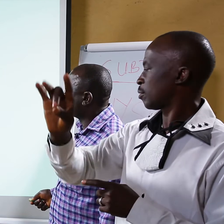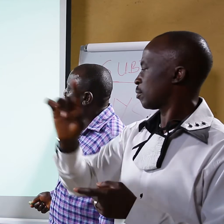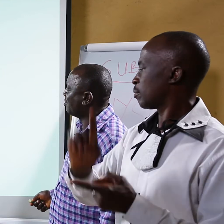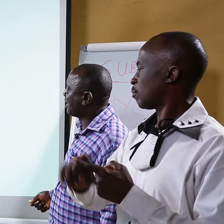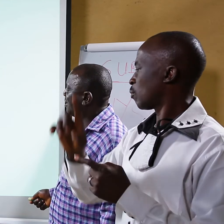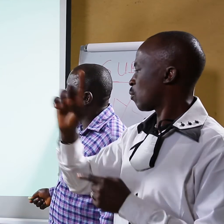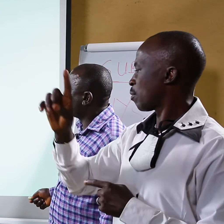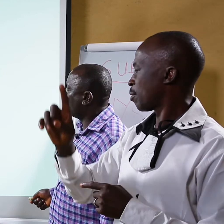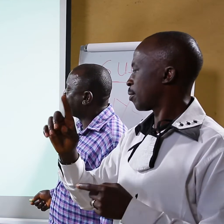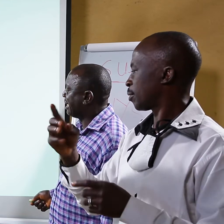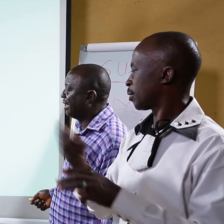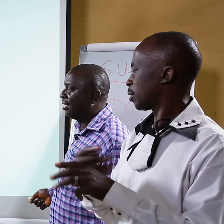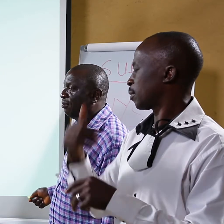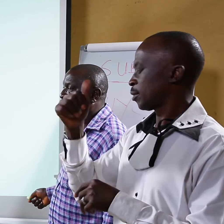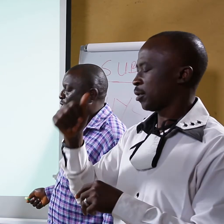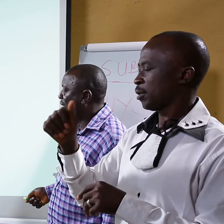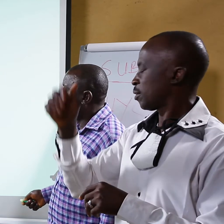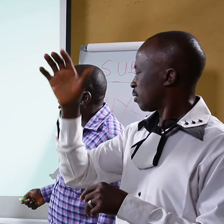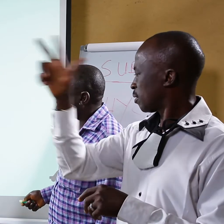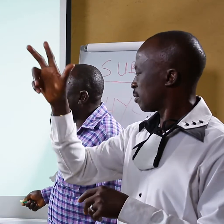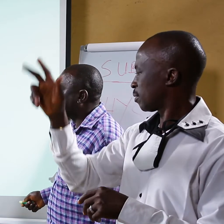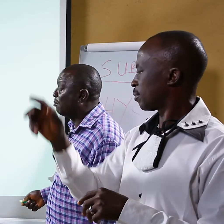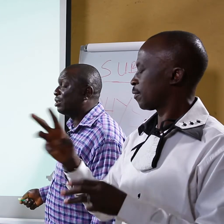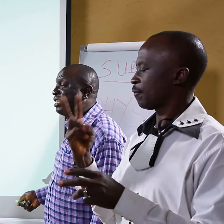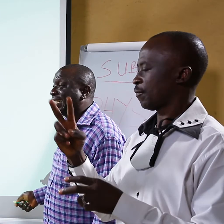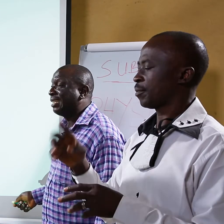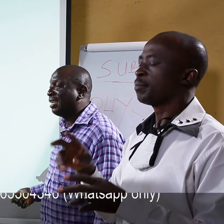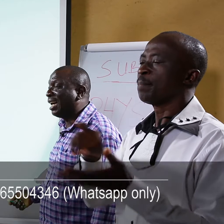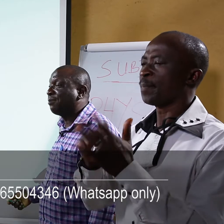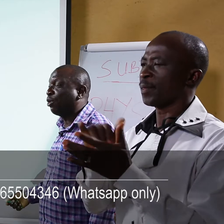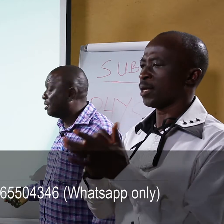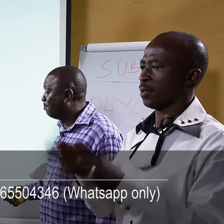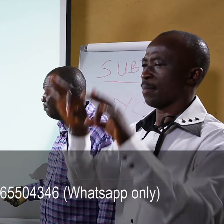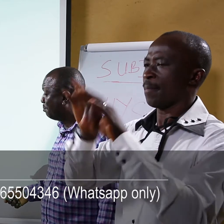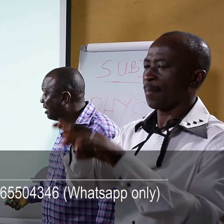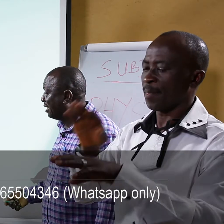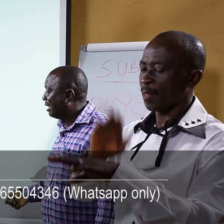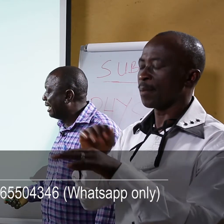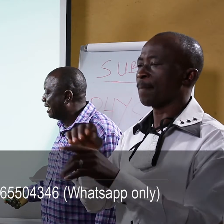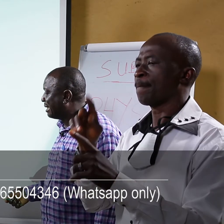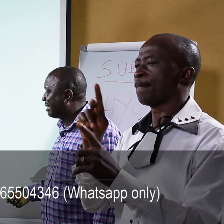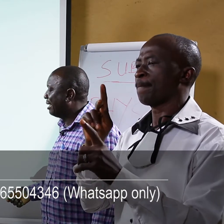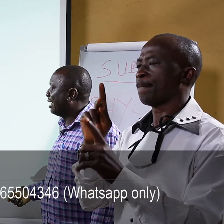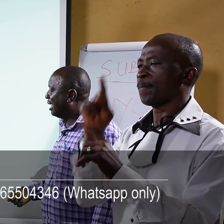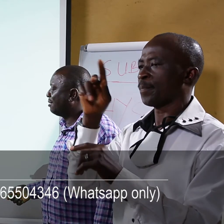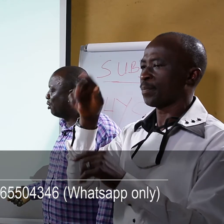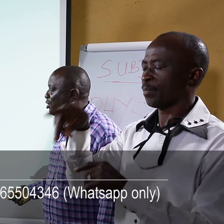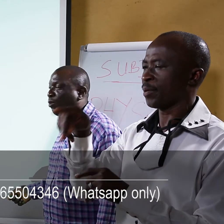8.1 times 10 to power 3 volts, which means that the potential at point P